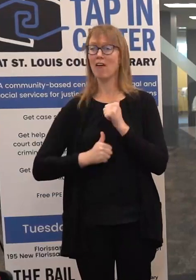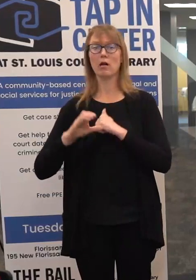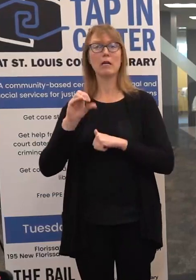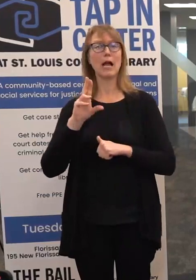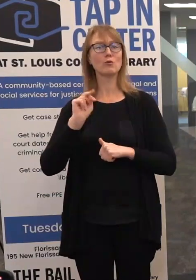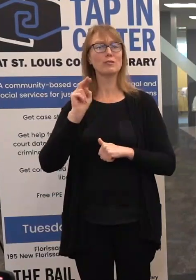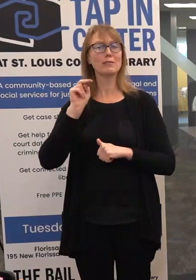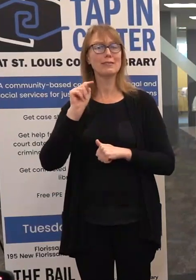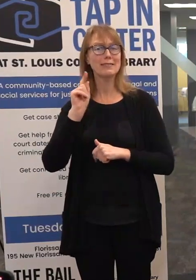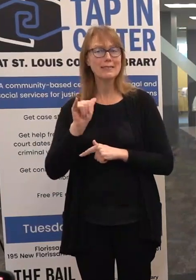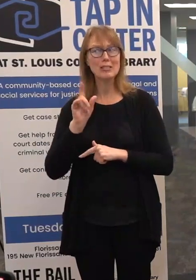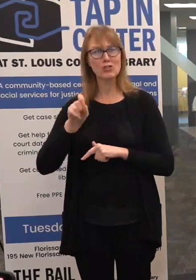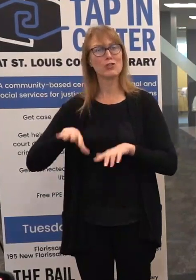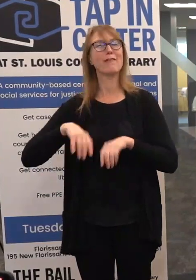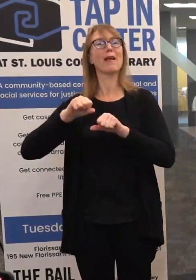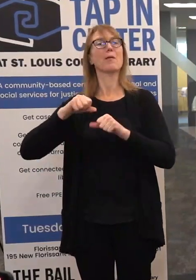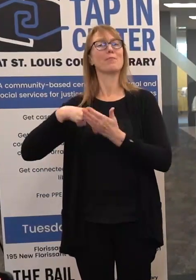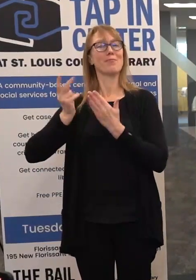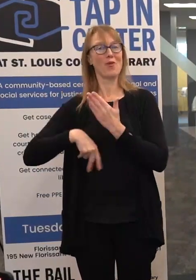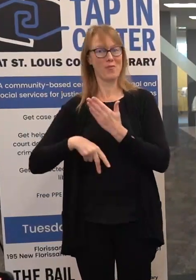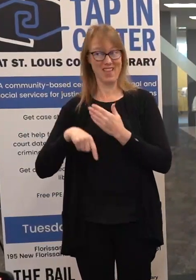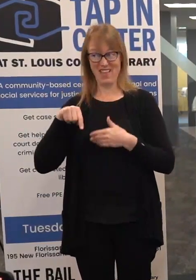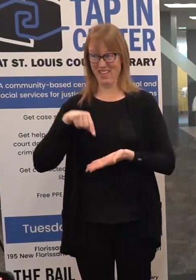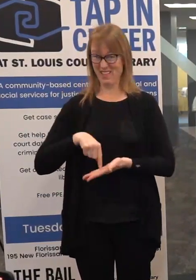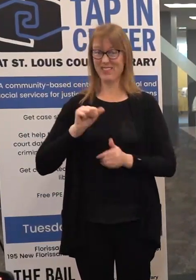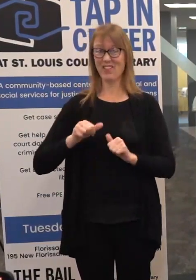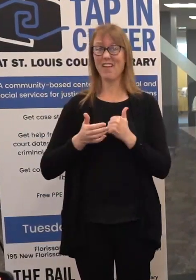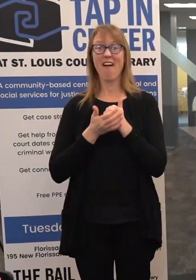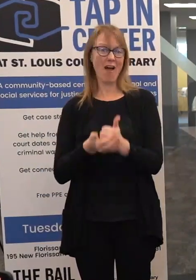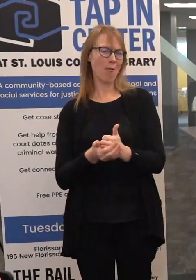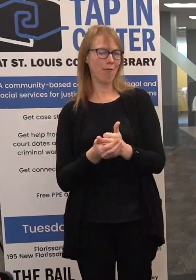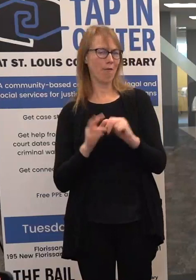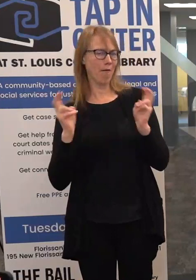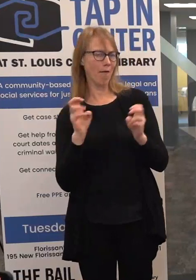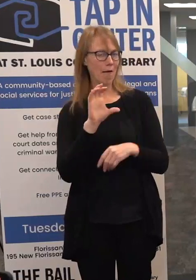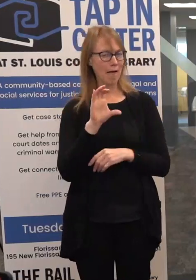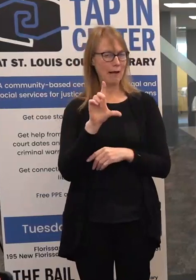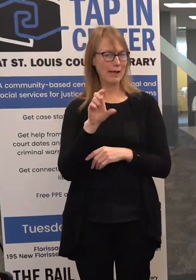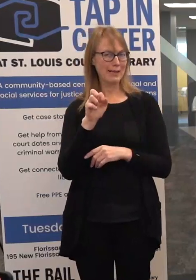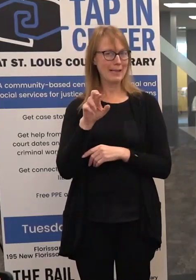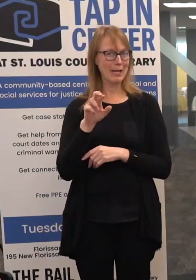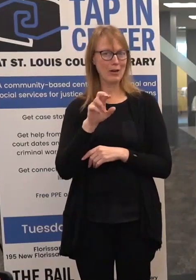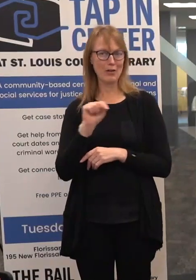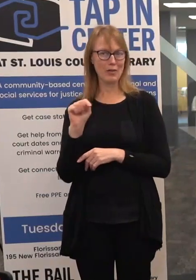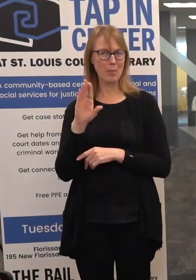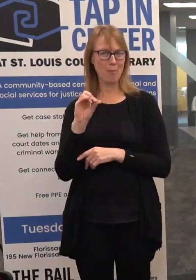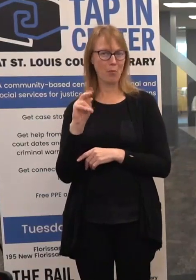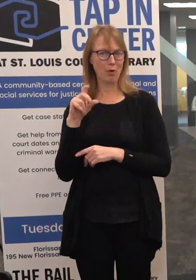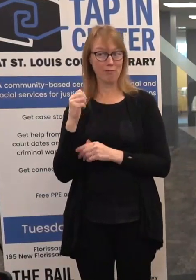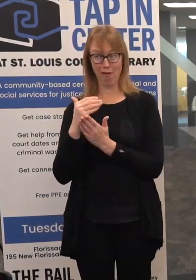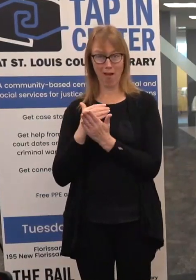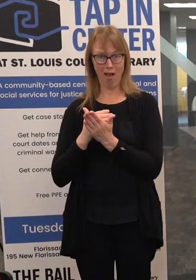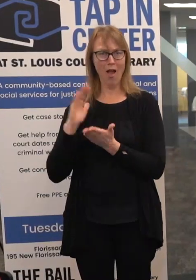said, this can actually help clear the books, right? St. Louis County and Bail Project, we've released almost